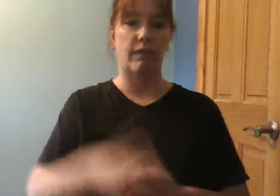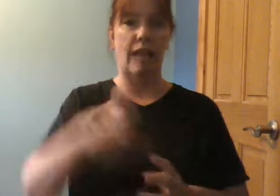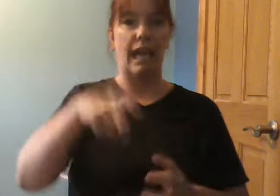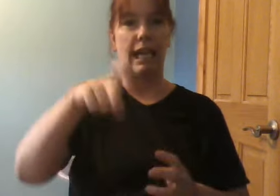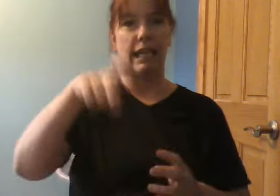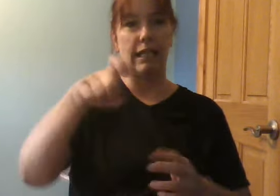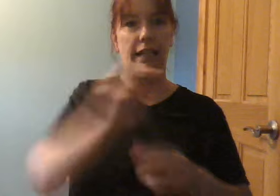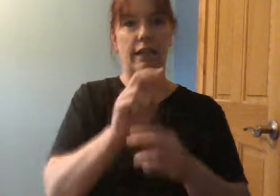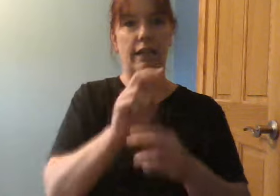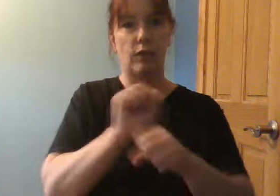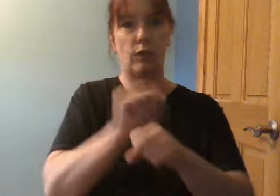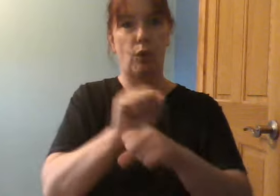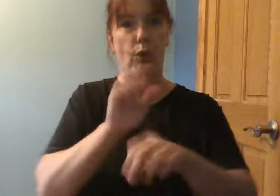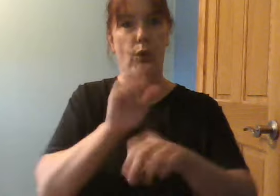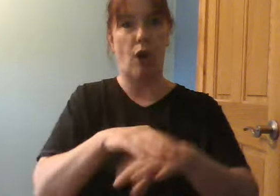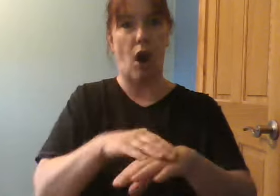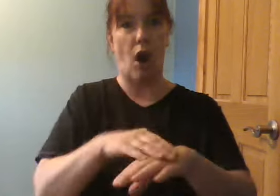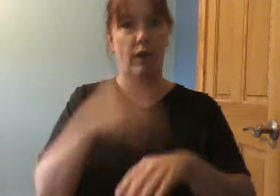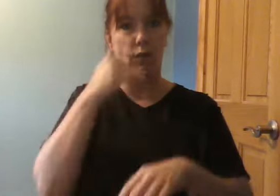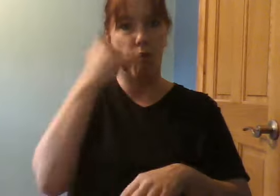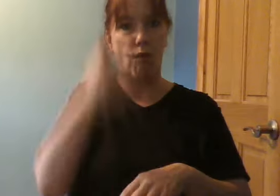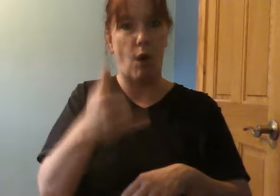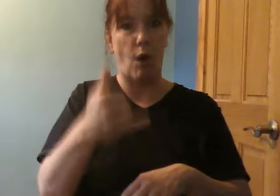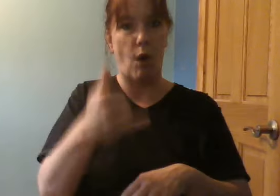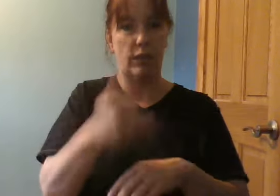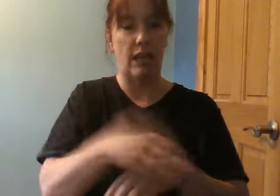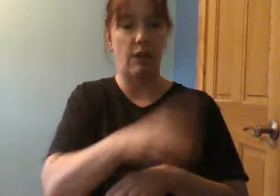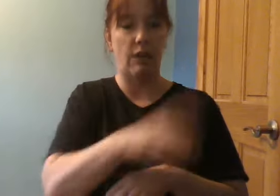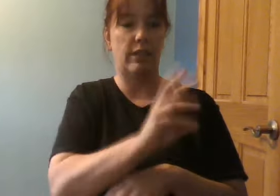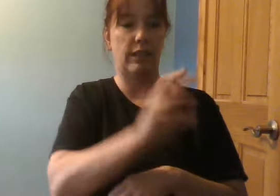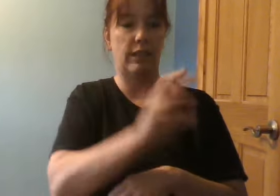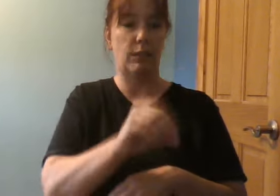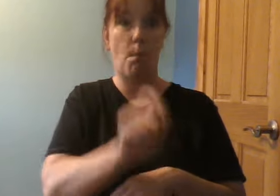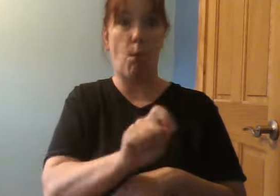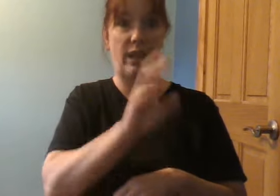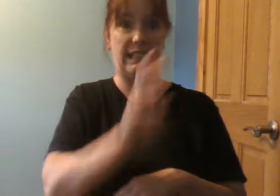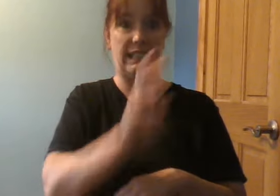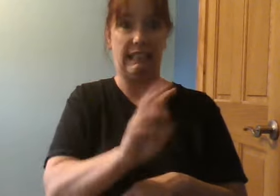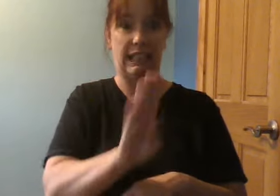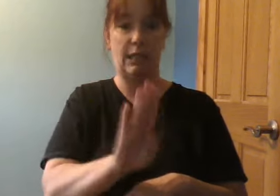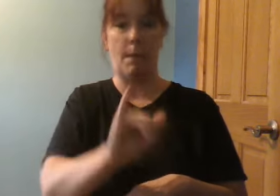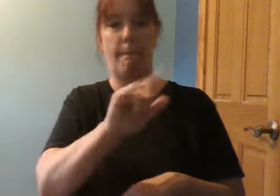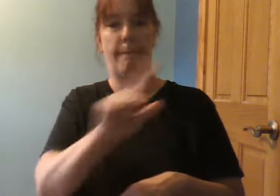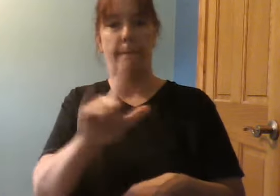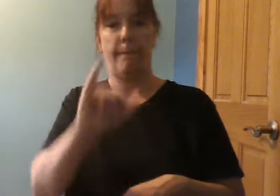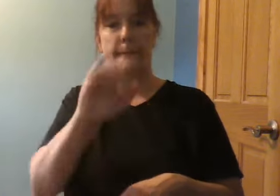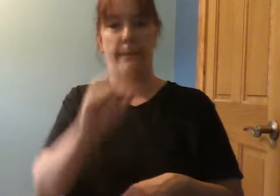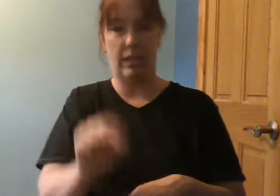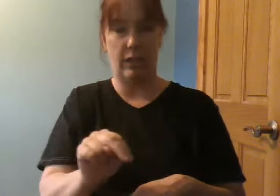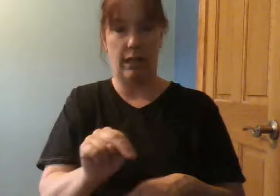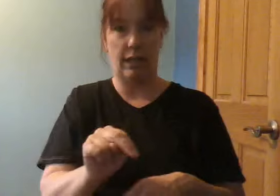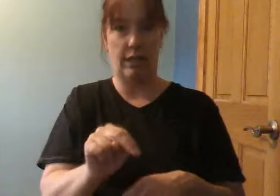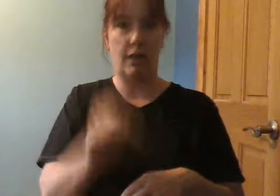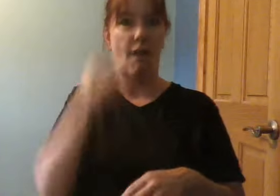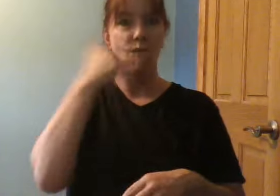work on mobile phones. There are 6.6 billion mobile phone subscriptions. My favourite statistic of all time, only 4 billion toothbrushes in the world. That